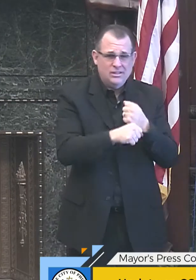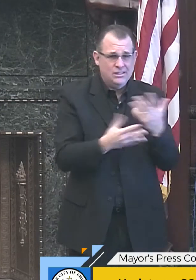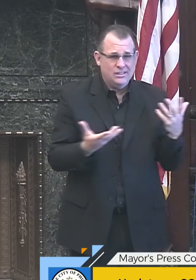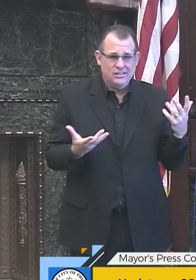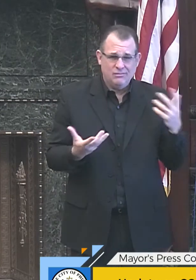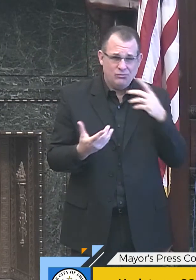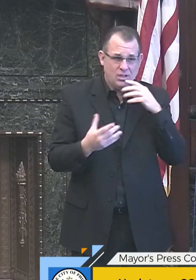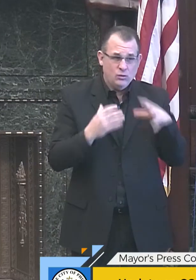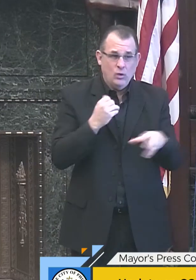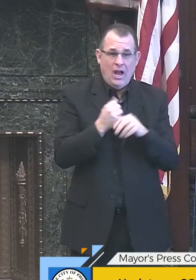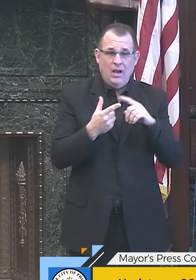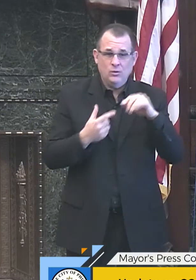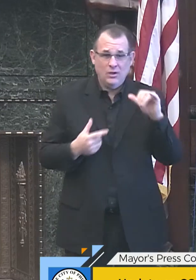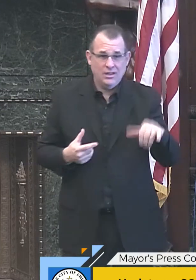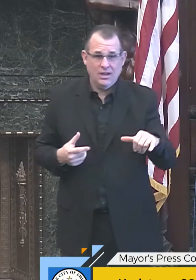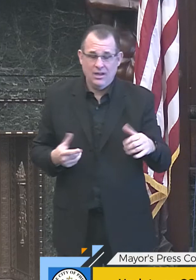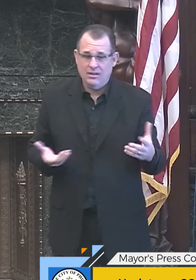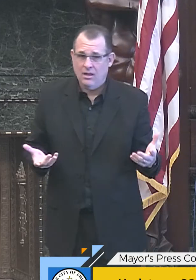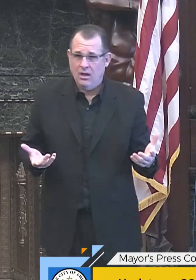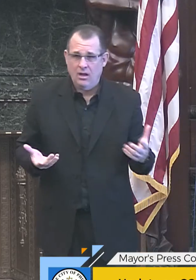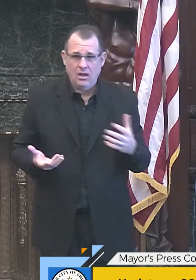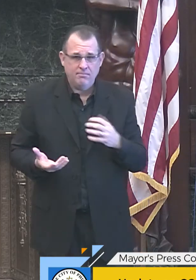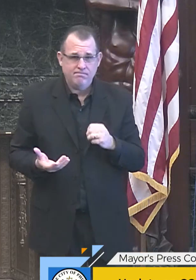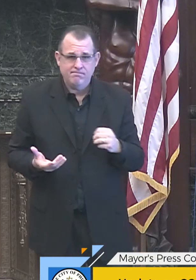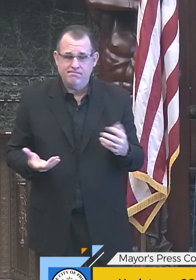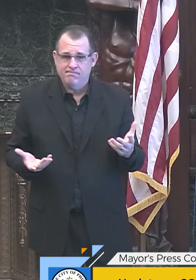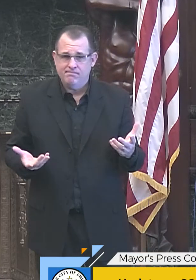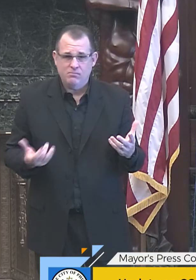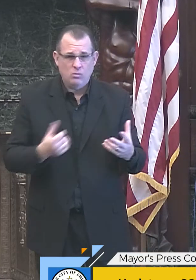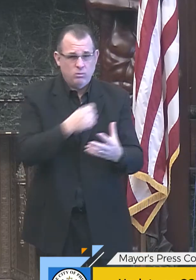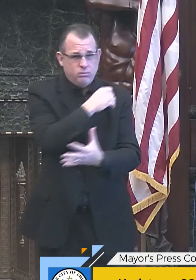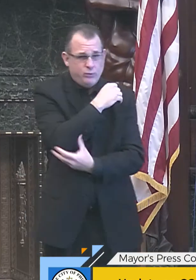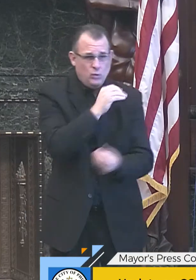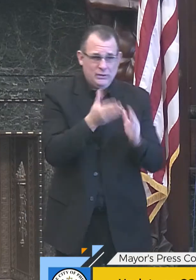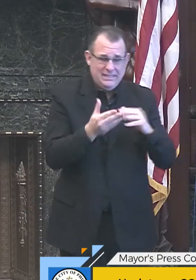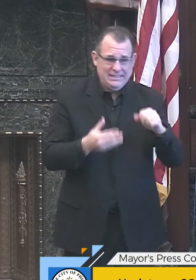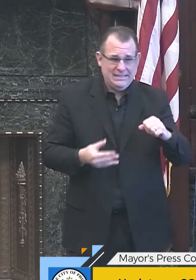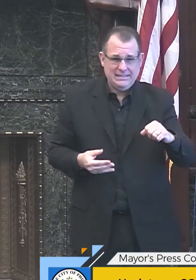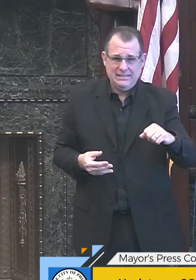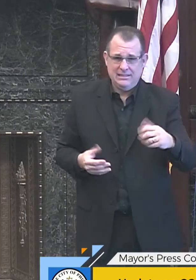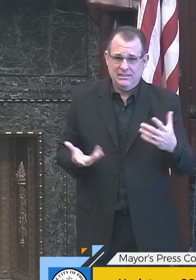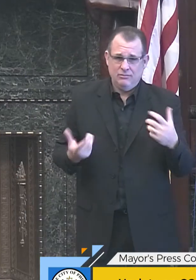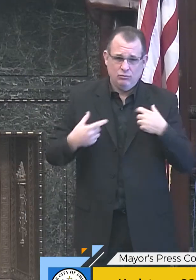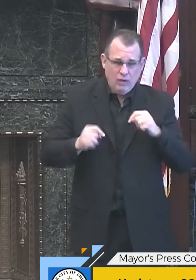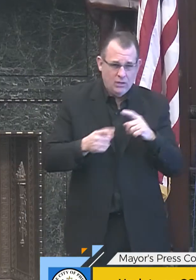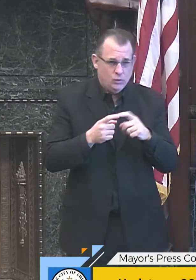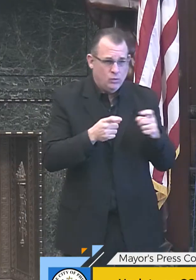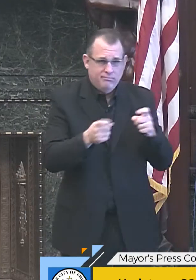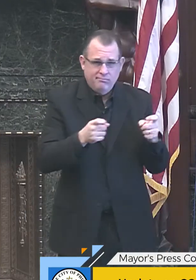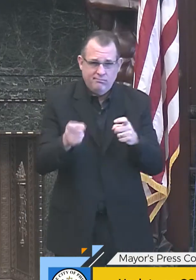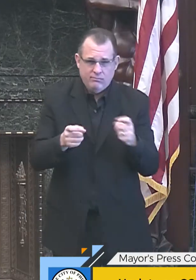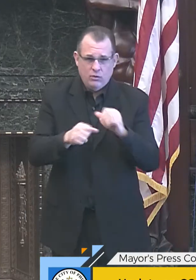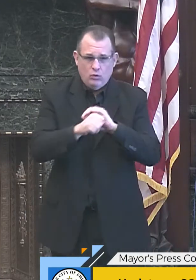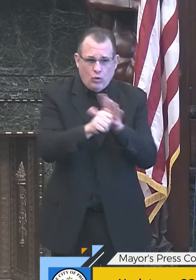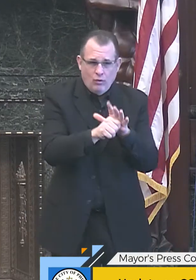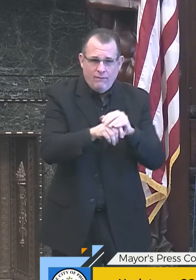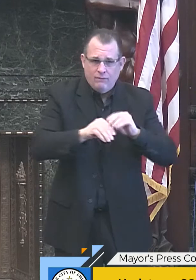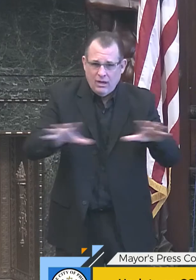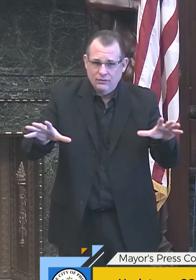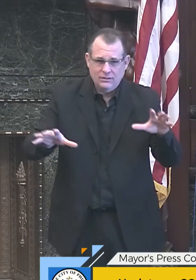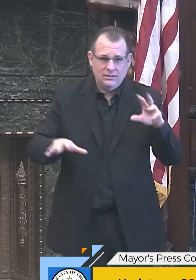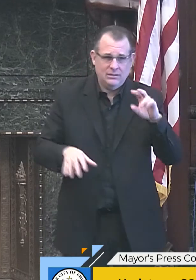to the challenges of being a poor city, a city managing COVID-19, and a city dealing with the worst